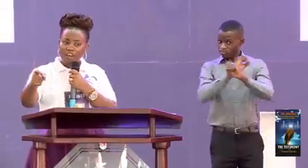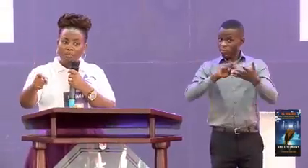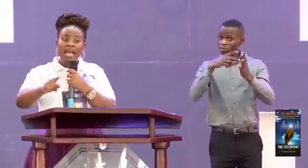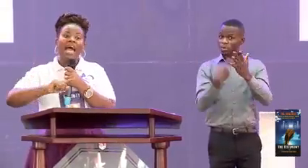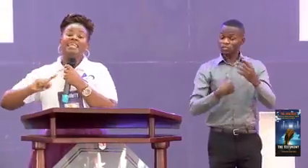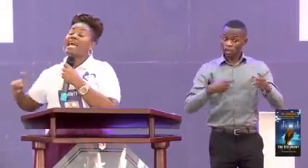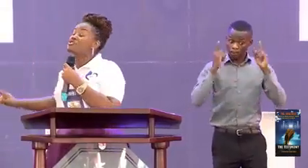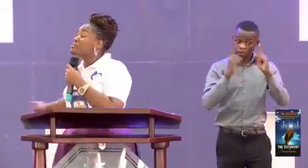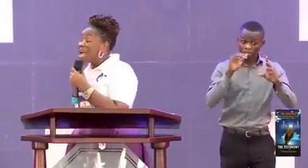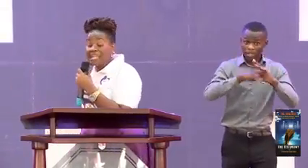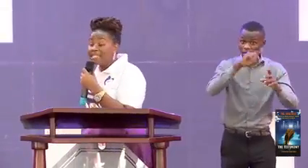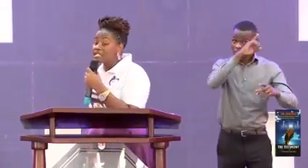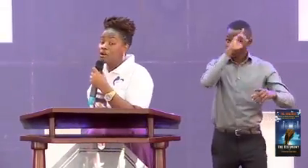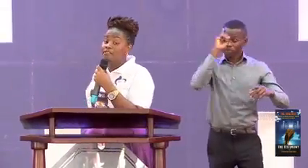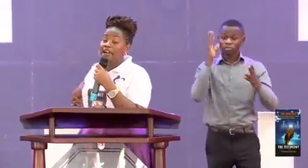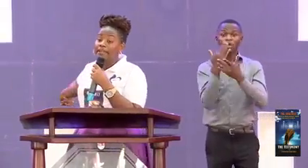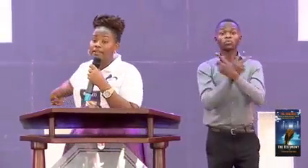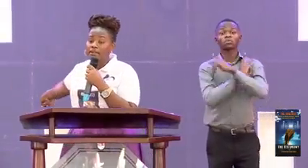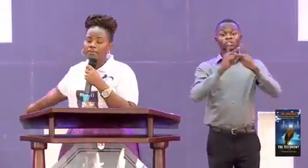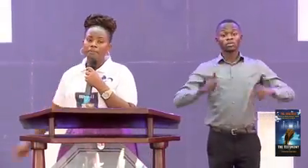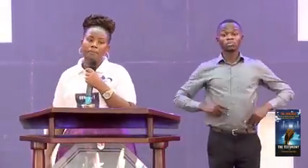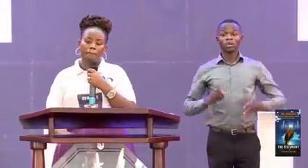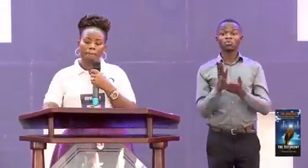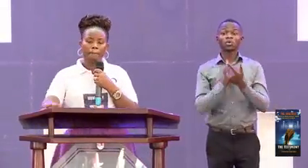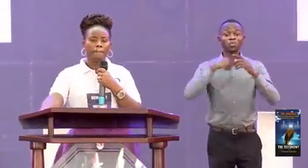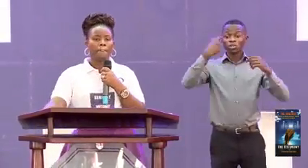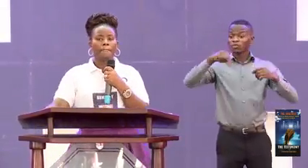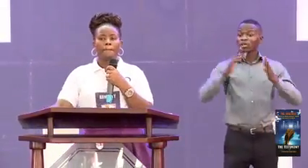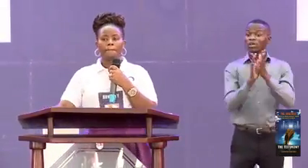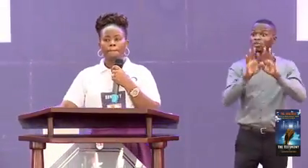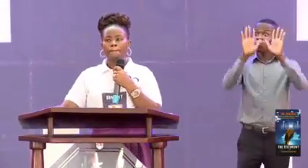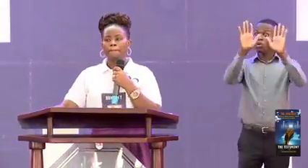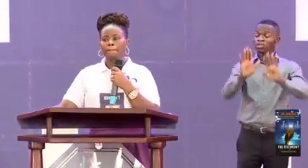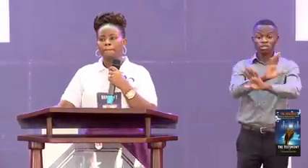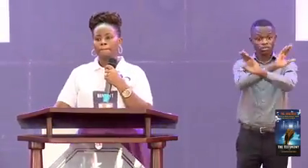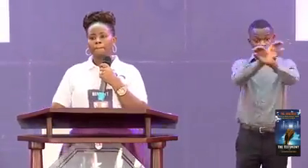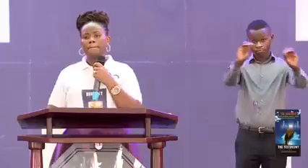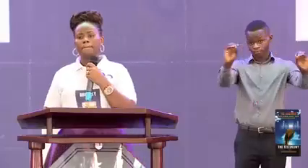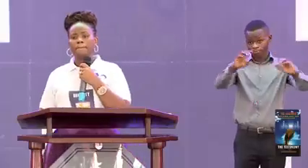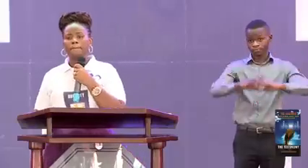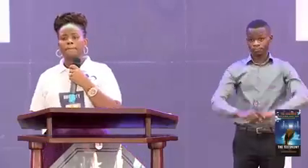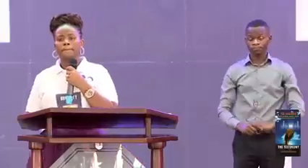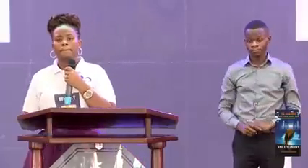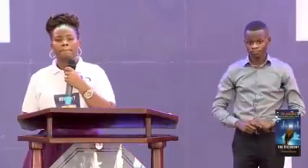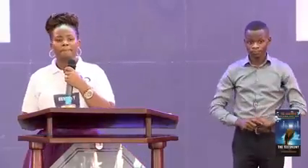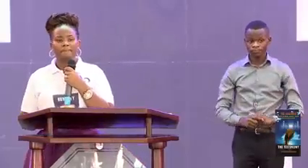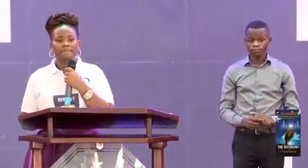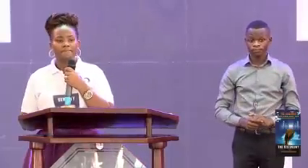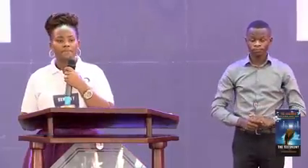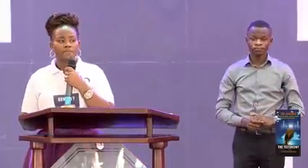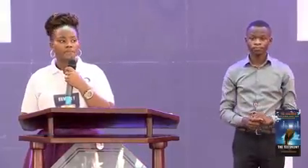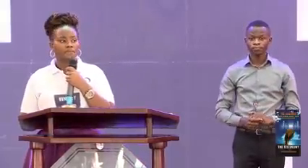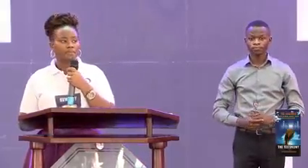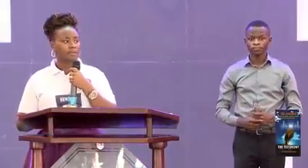the kingdom and I remain disqualified. Ngambonerezo mubiri gwange, ngambonerezo bwomuntu gwange bungamba nti kino kubanga